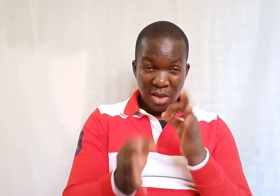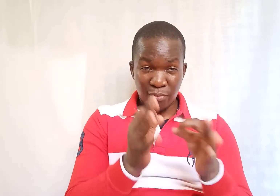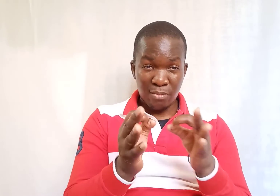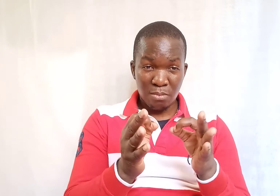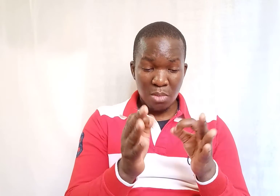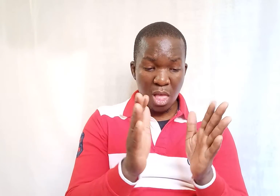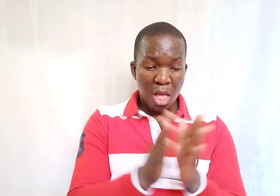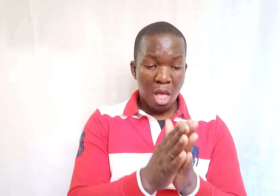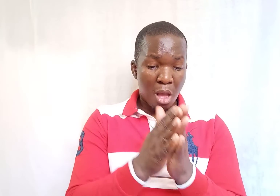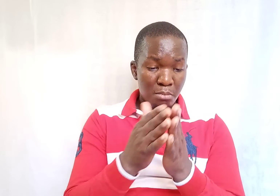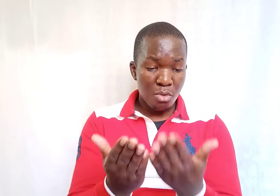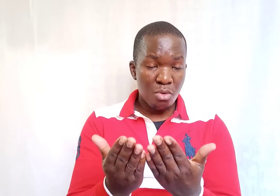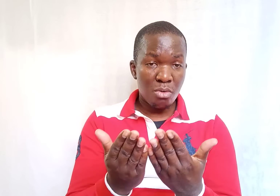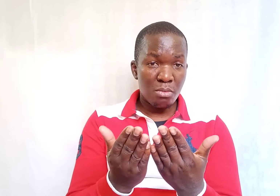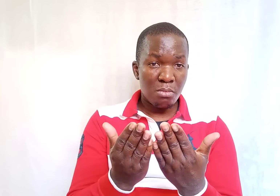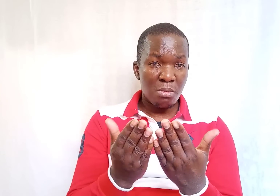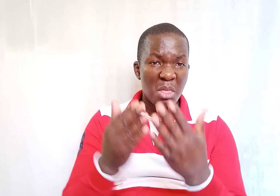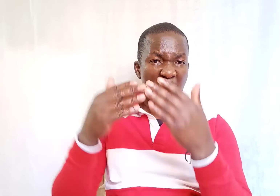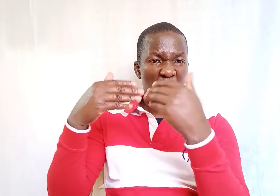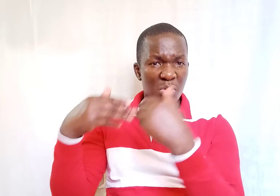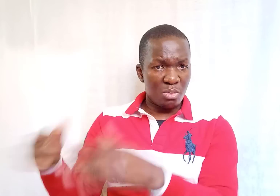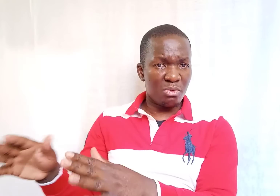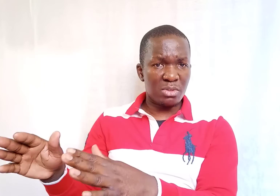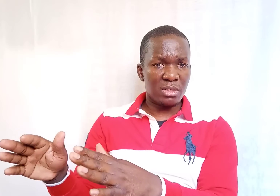If book